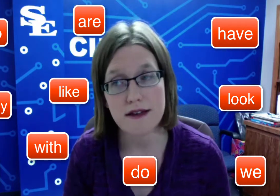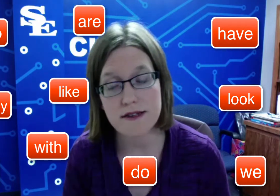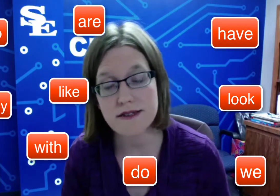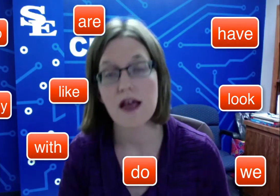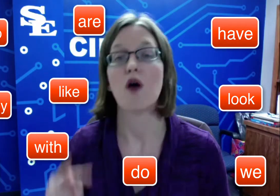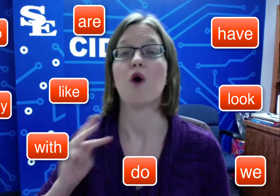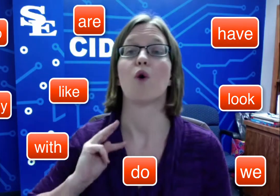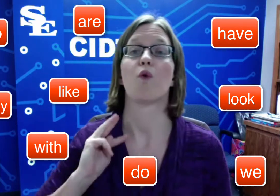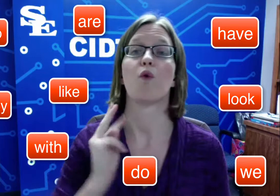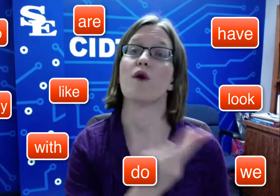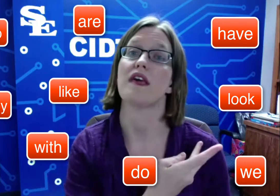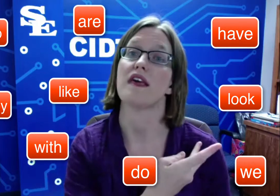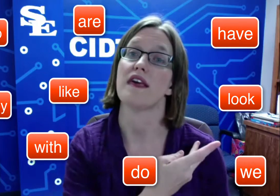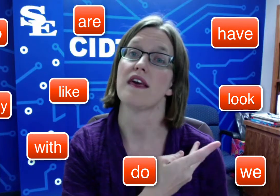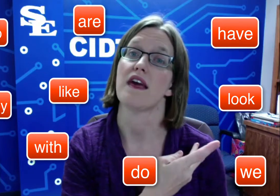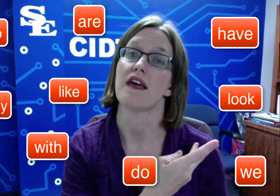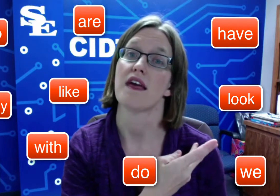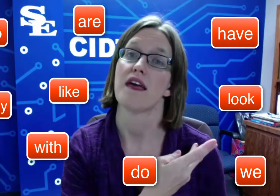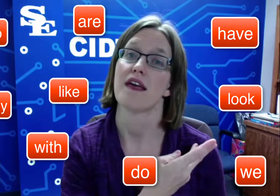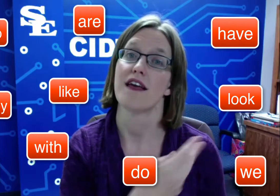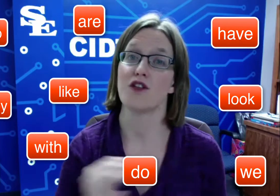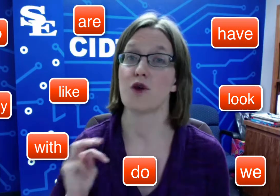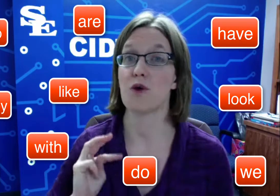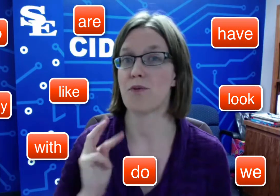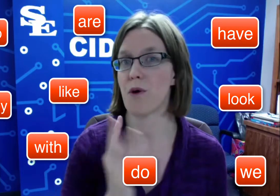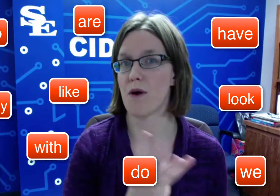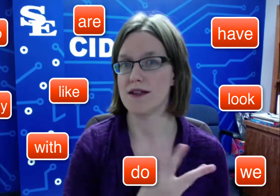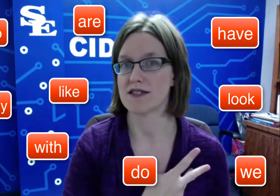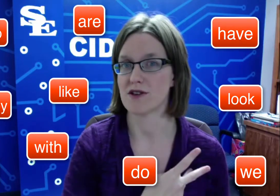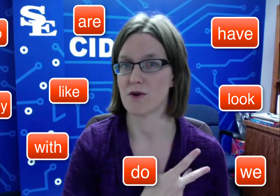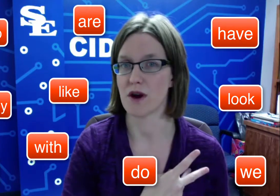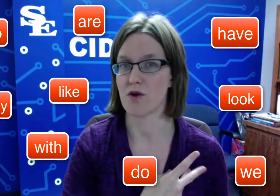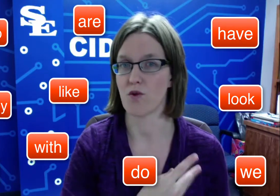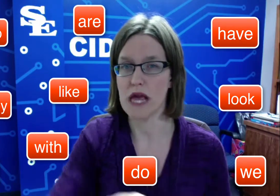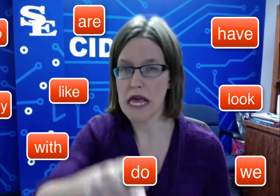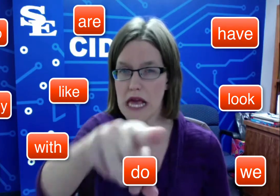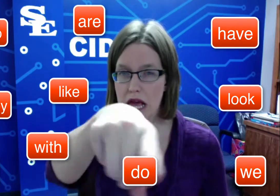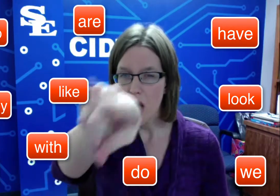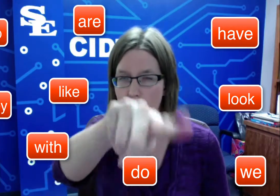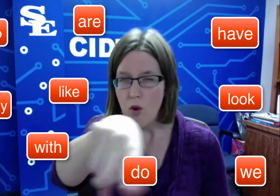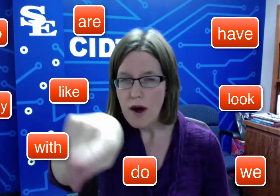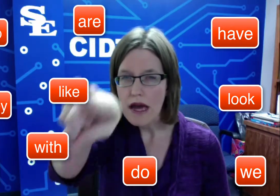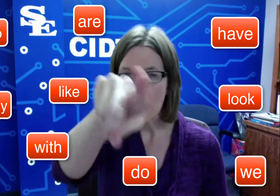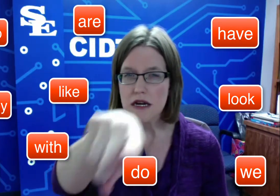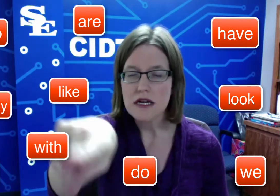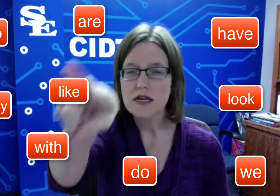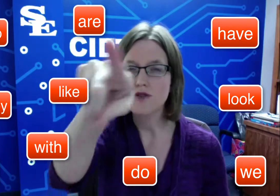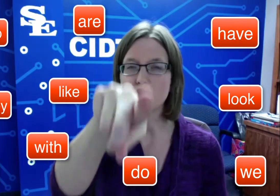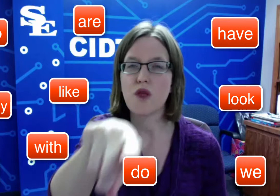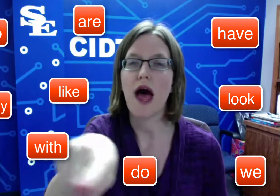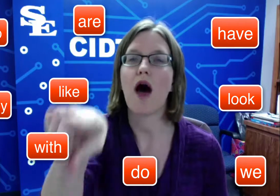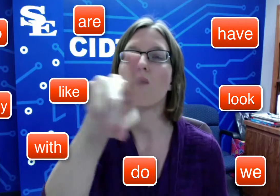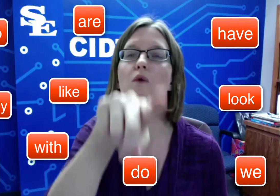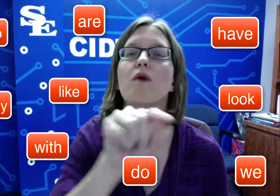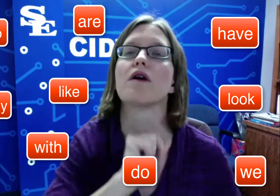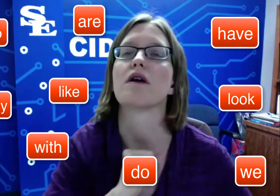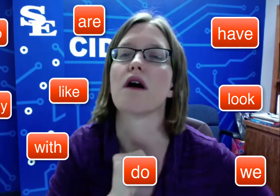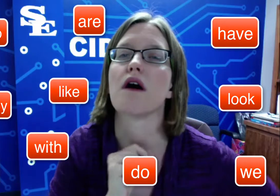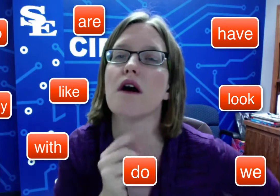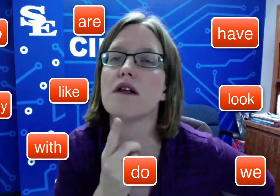is we. Can you point to the word we? Where is that word on